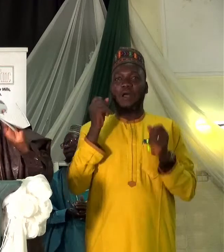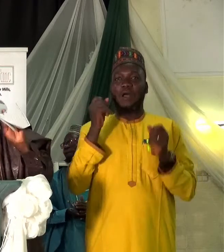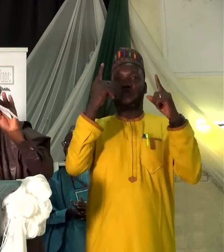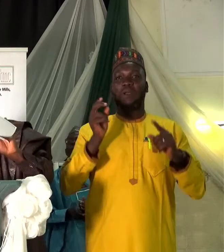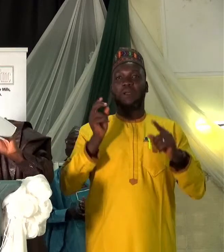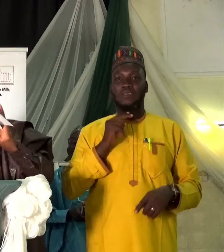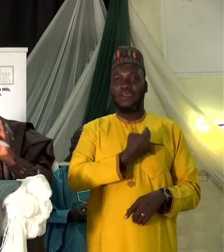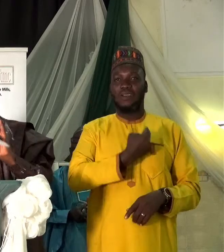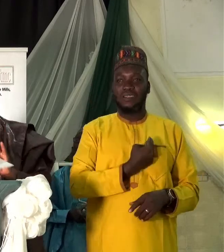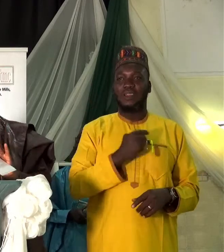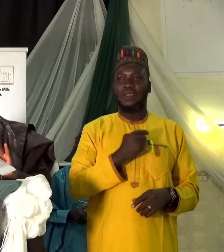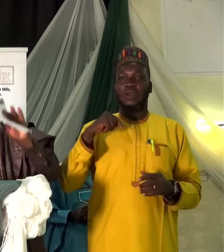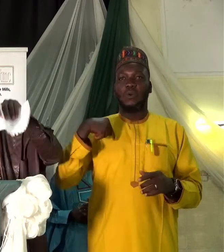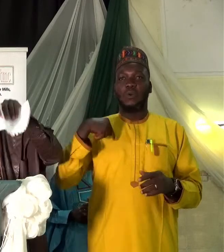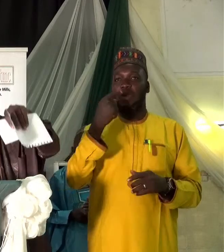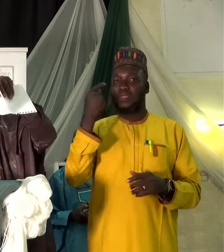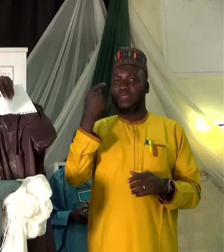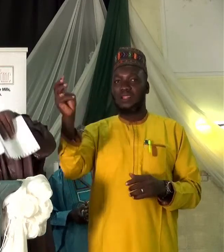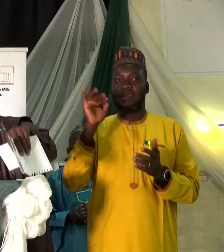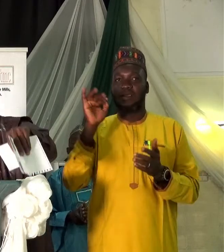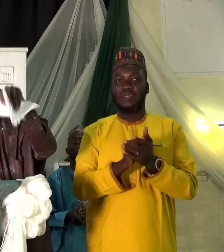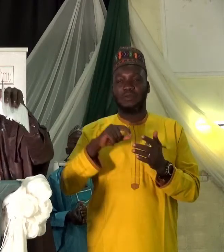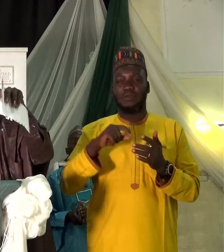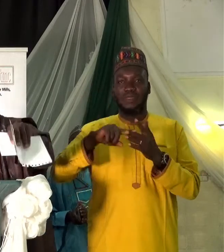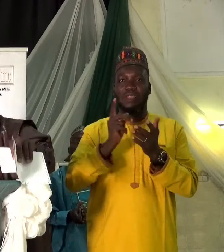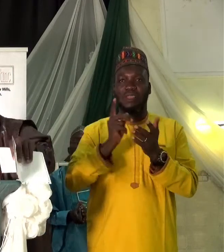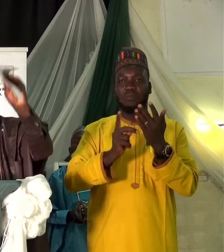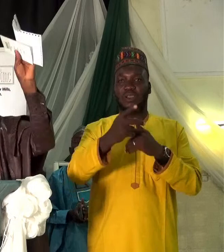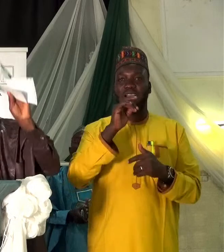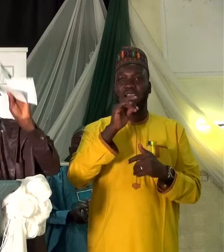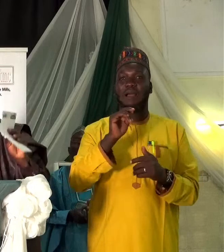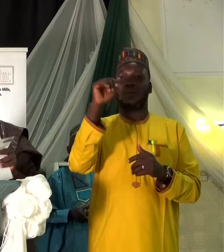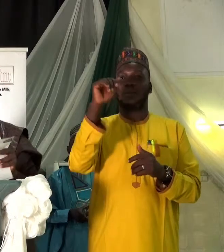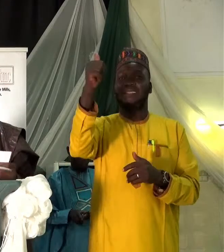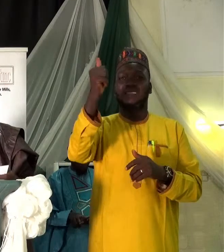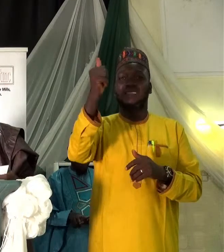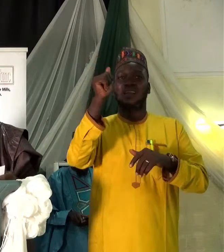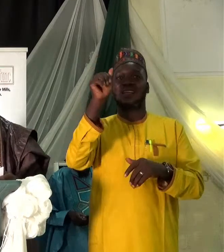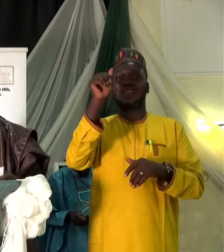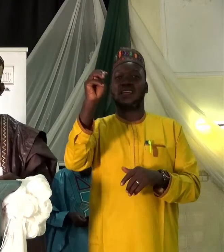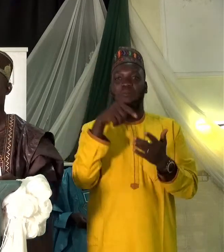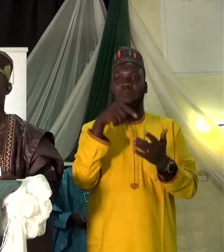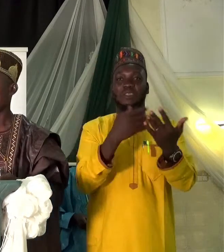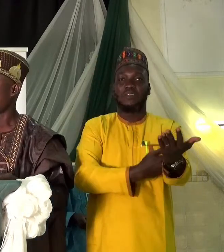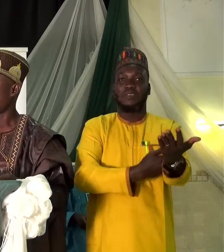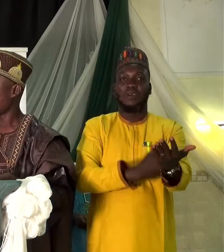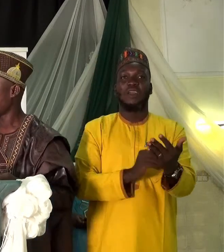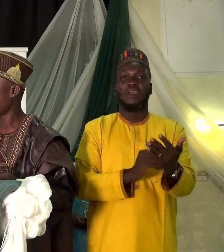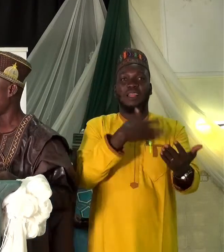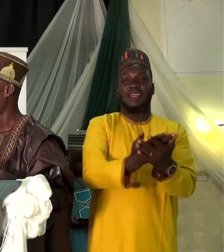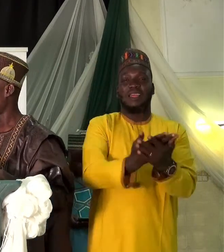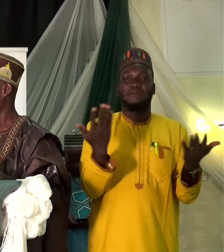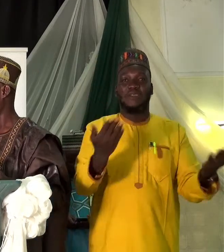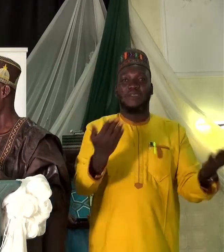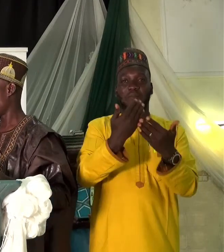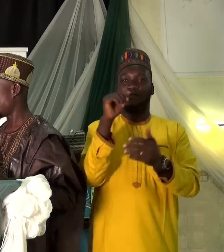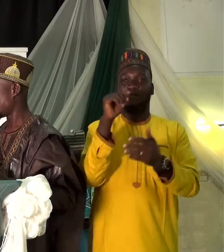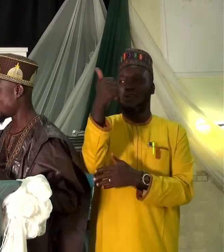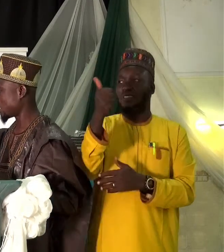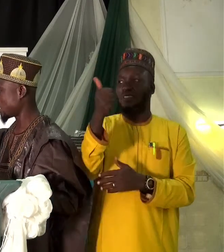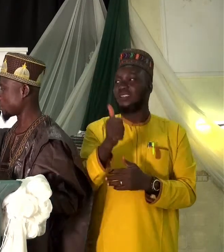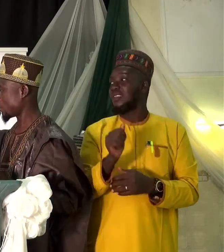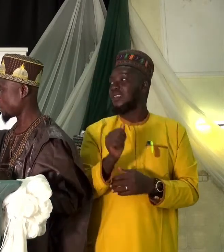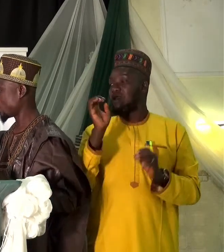agun me wa la fe bere chairman de bi by before 10 o'clock e ba gbo lo to bi fun wa sori won tu wa se nkan